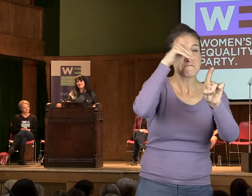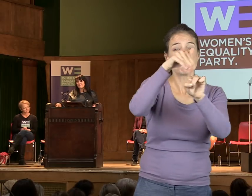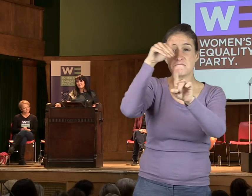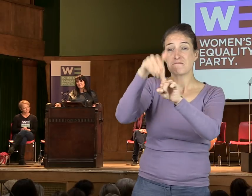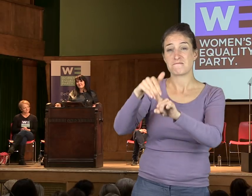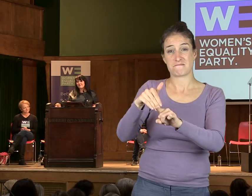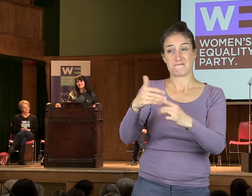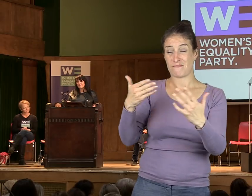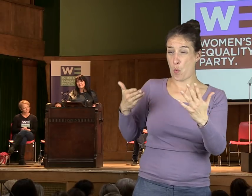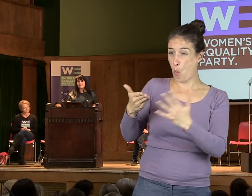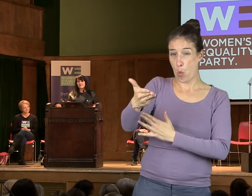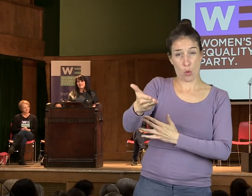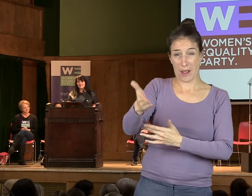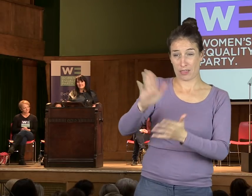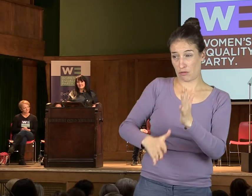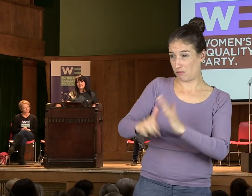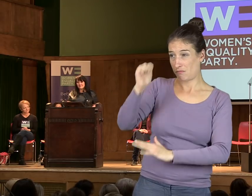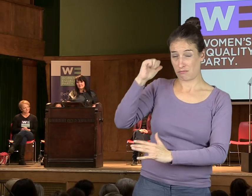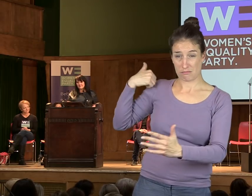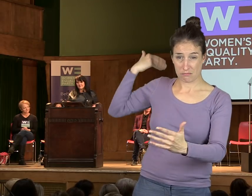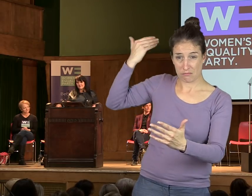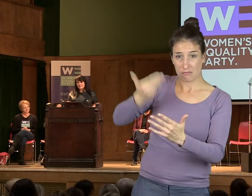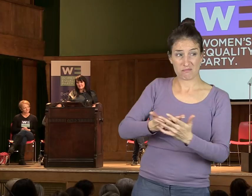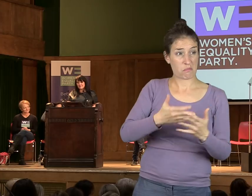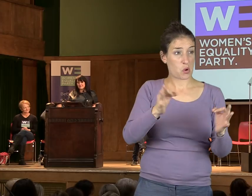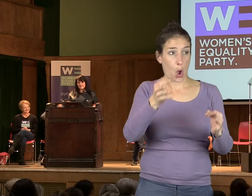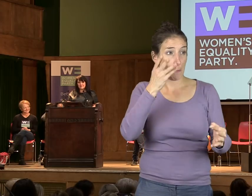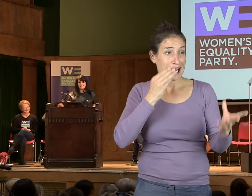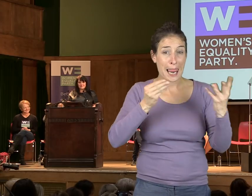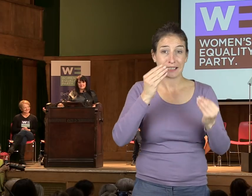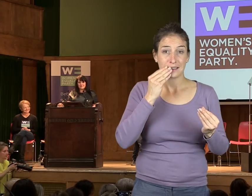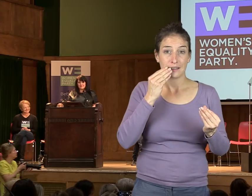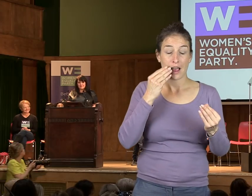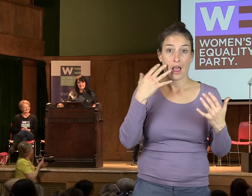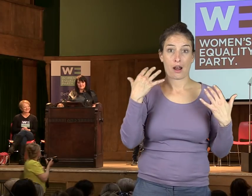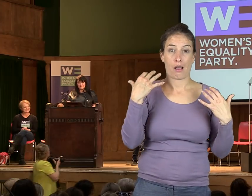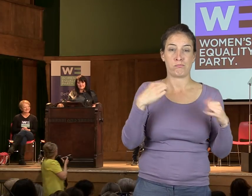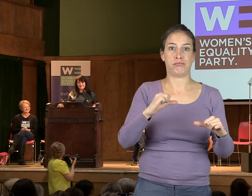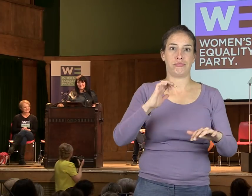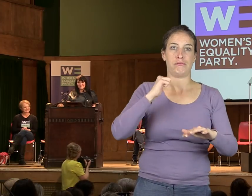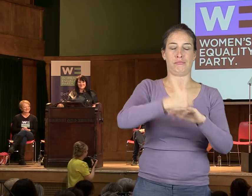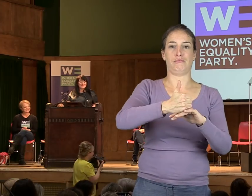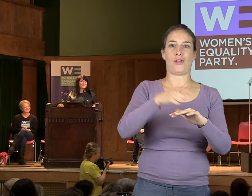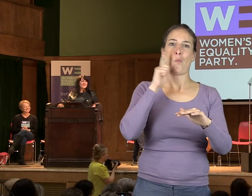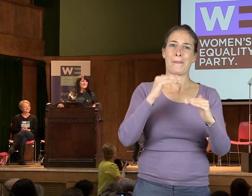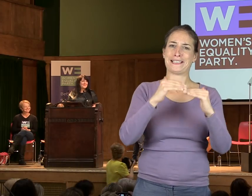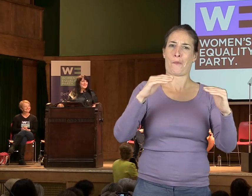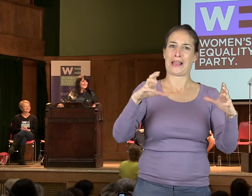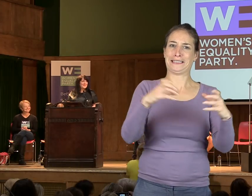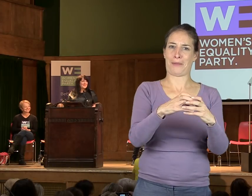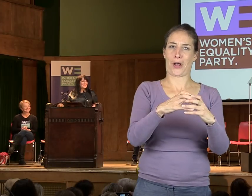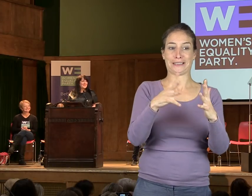been reading or listening. And suddenly, we arrives and puts